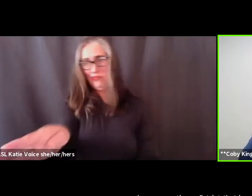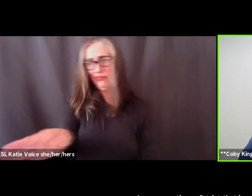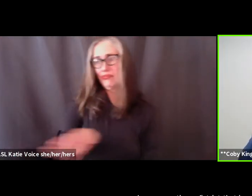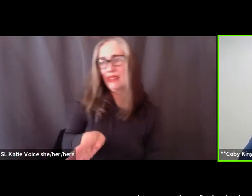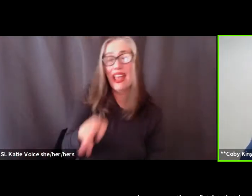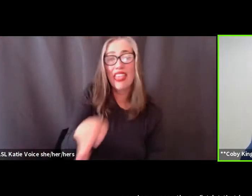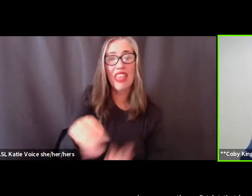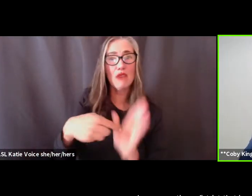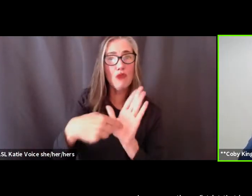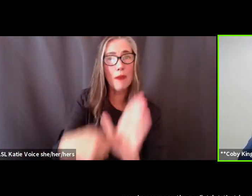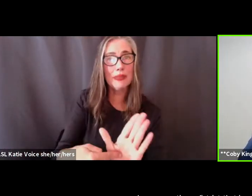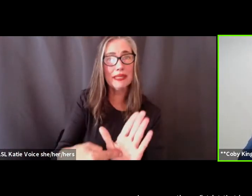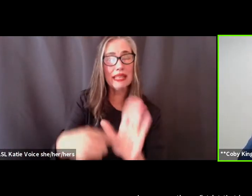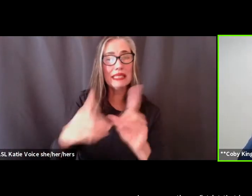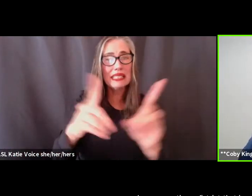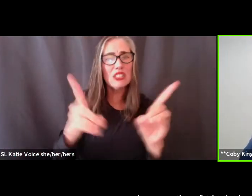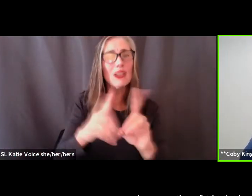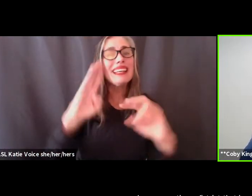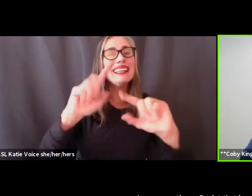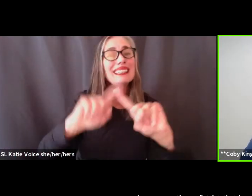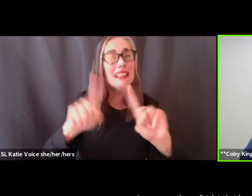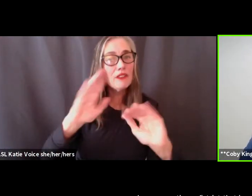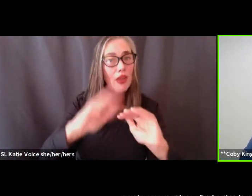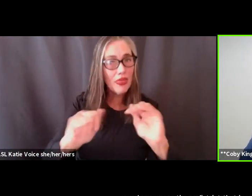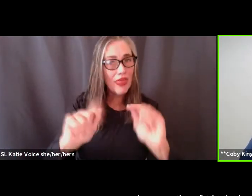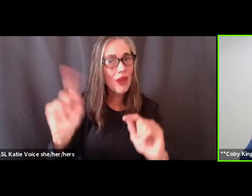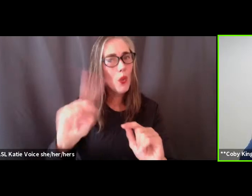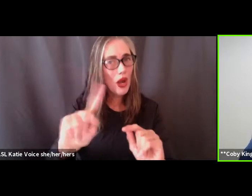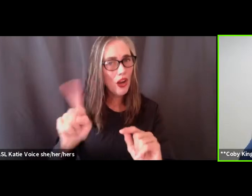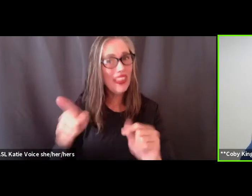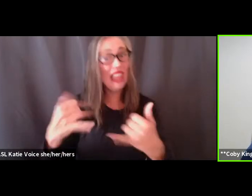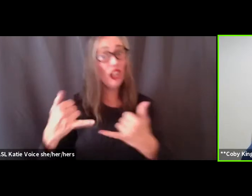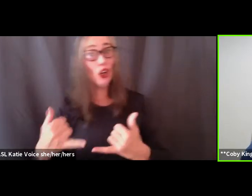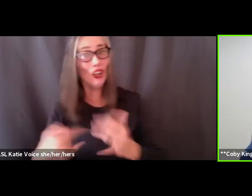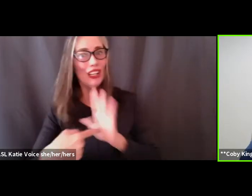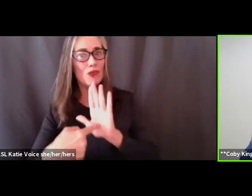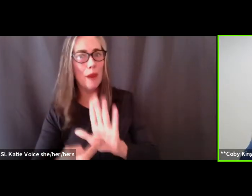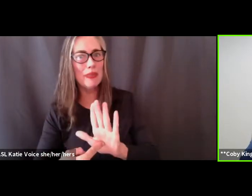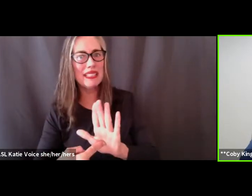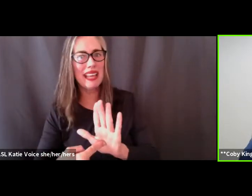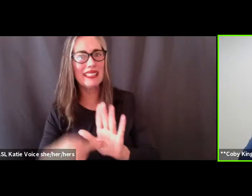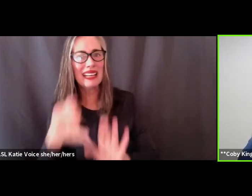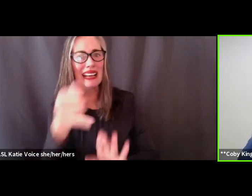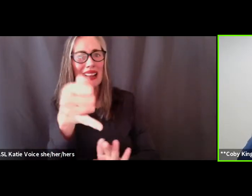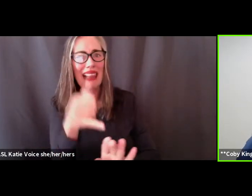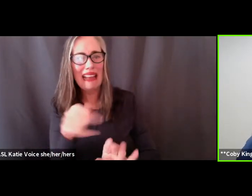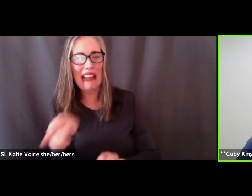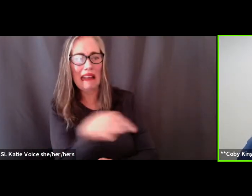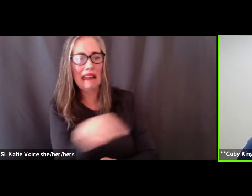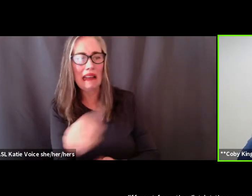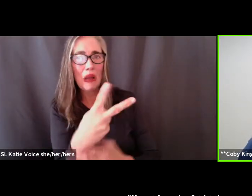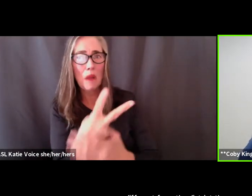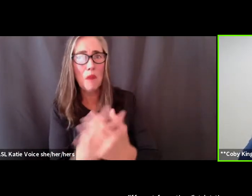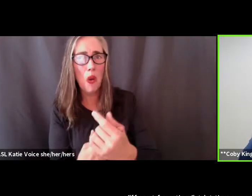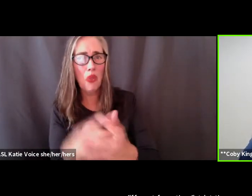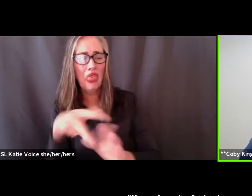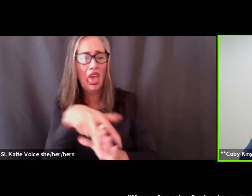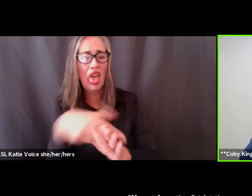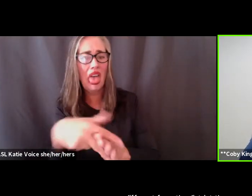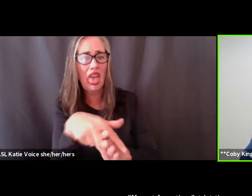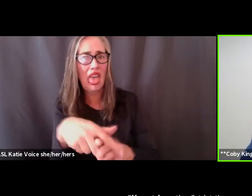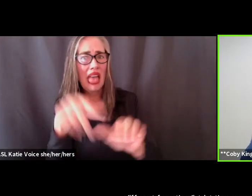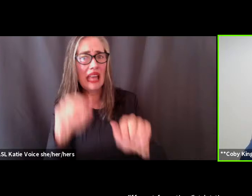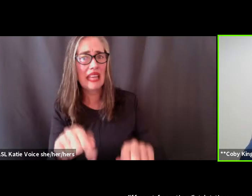in some respect different from the district they currently represent. So the question becomes, can those